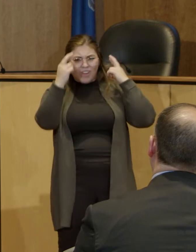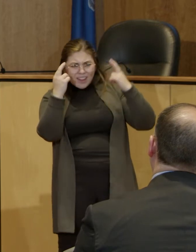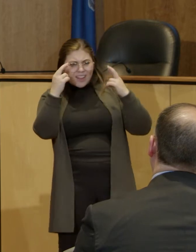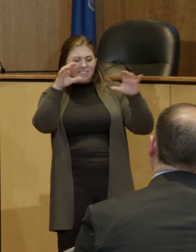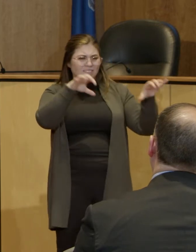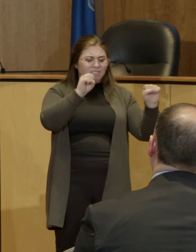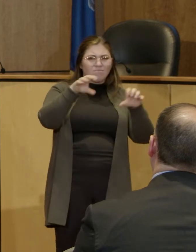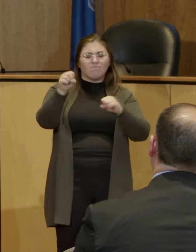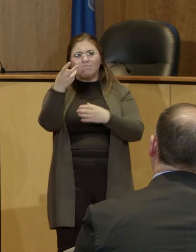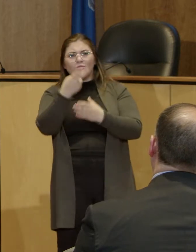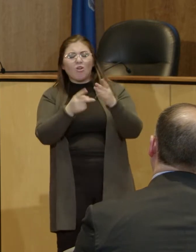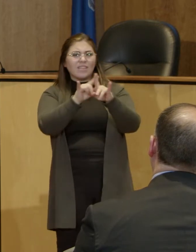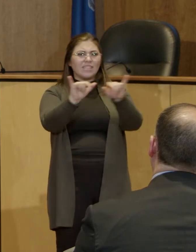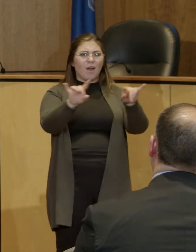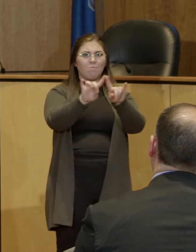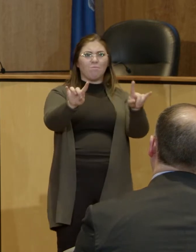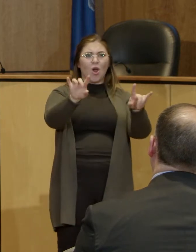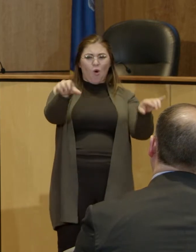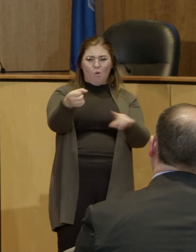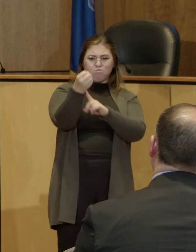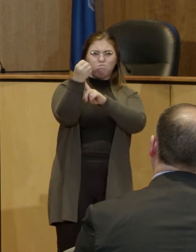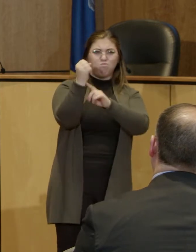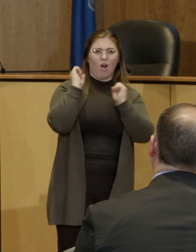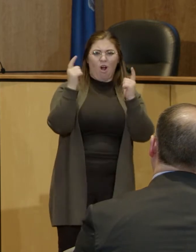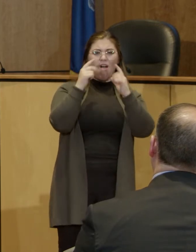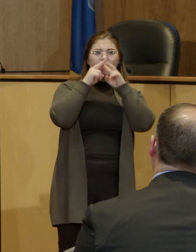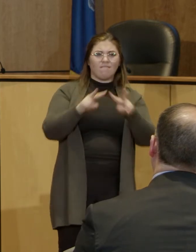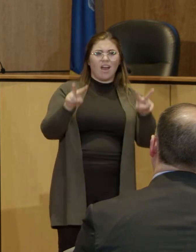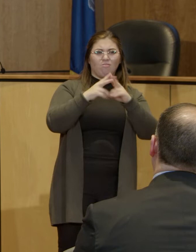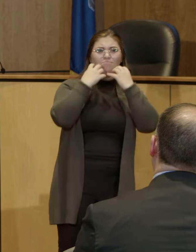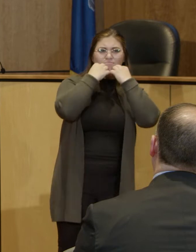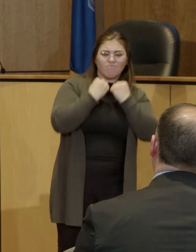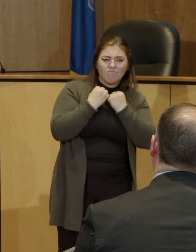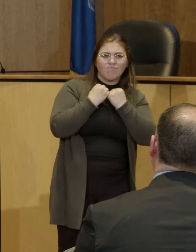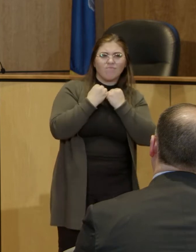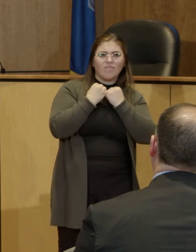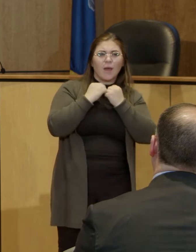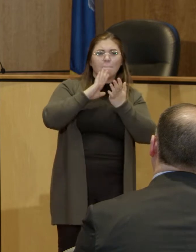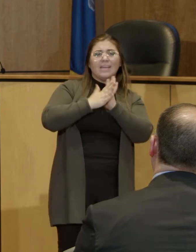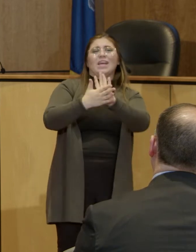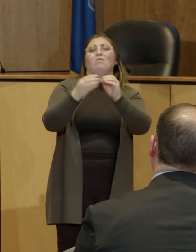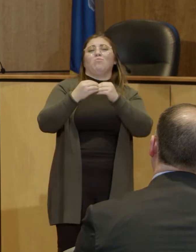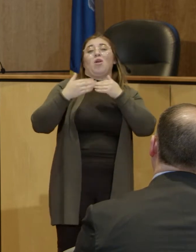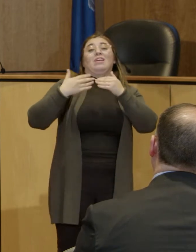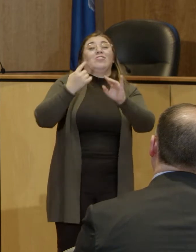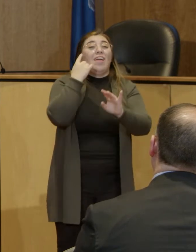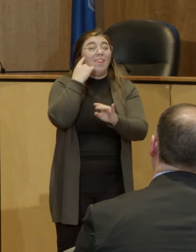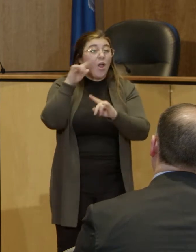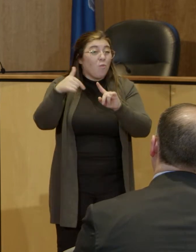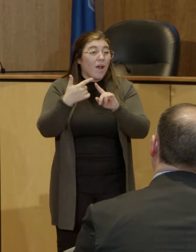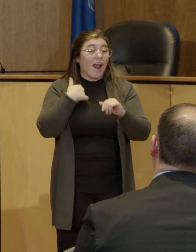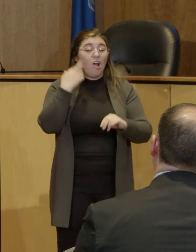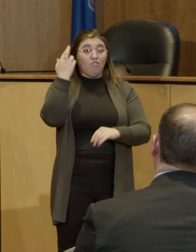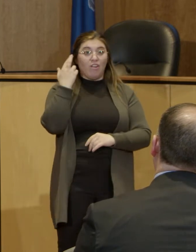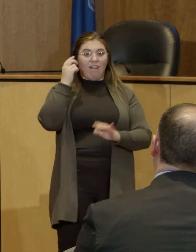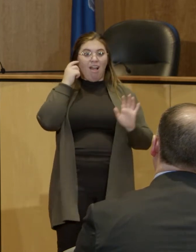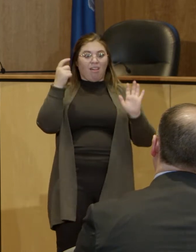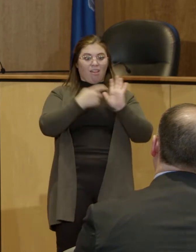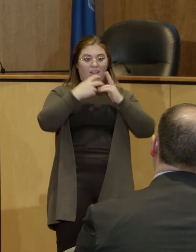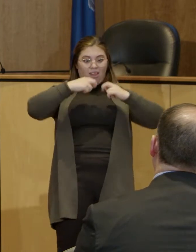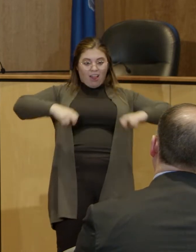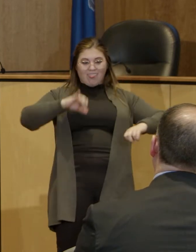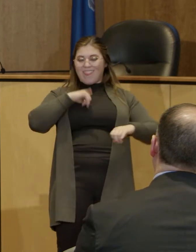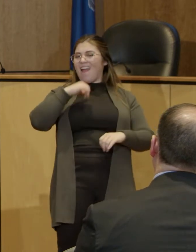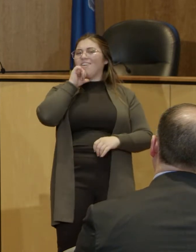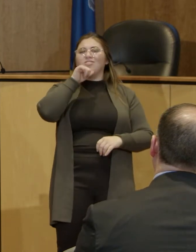same time, but holding all of them together gets a bit easier, I think, when I realize that I don't have